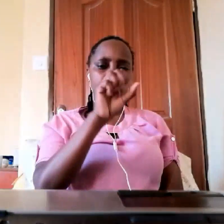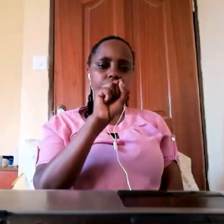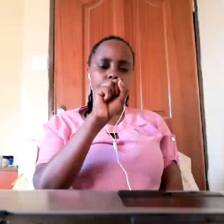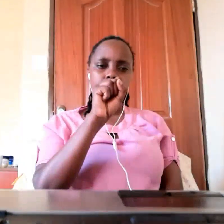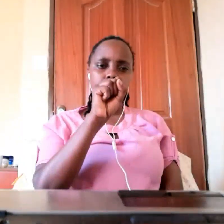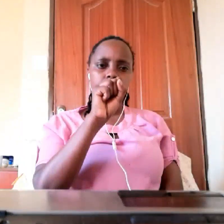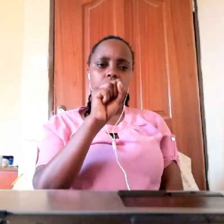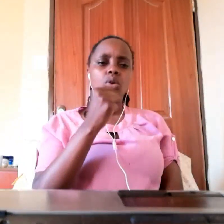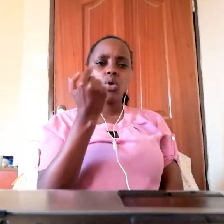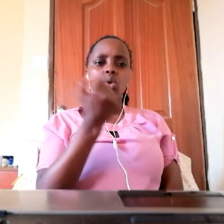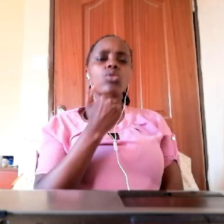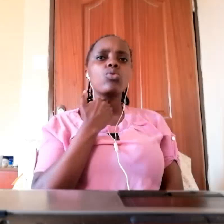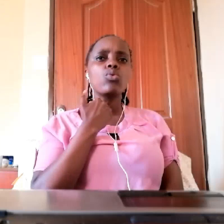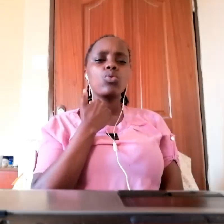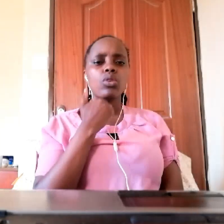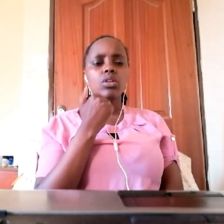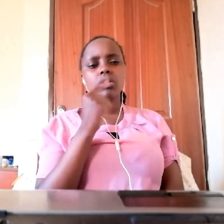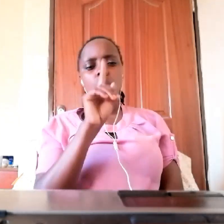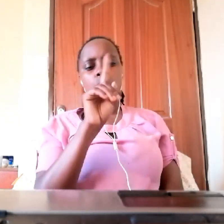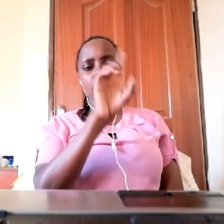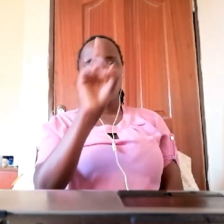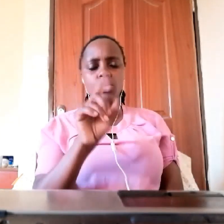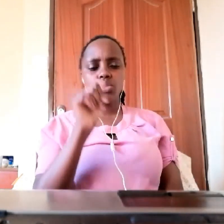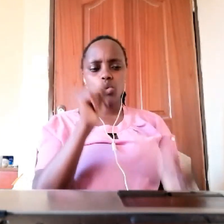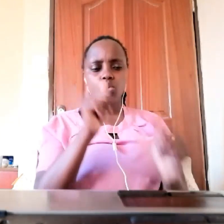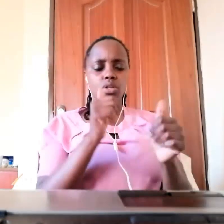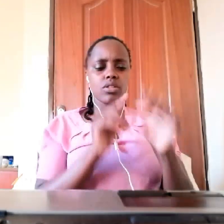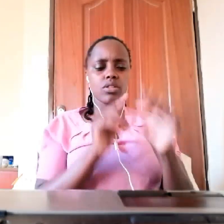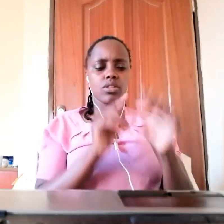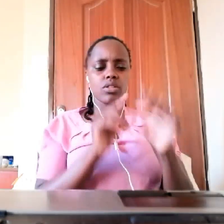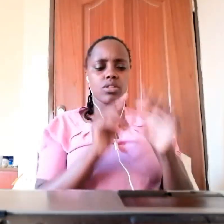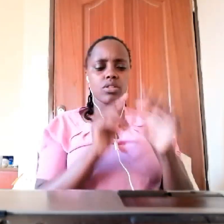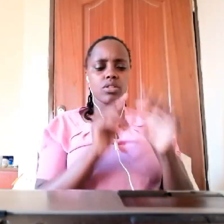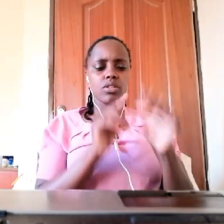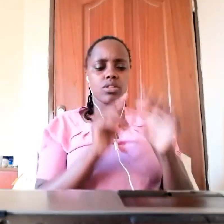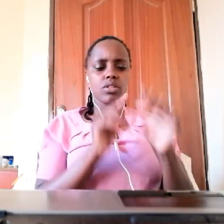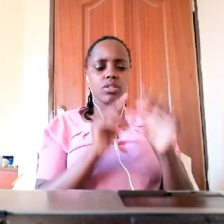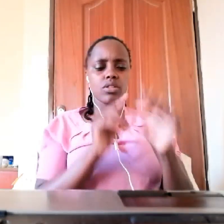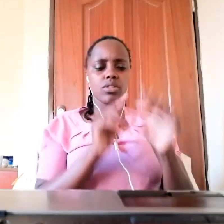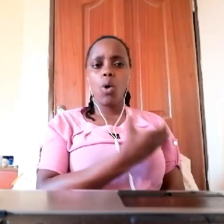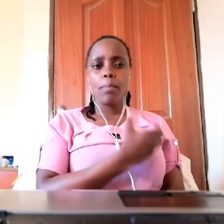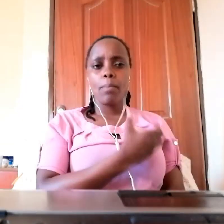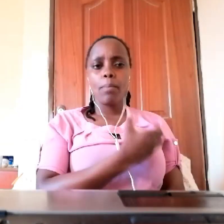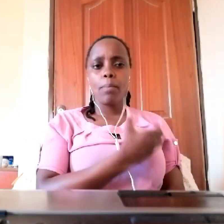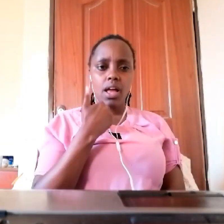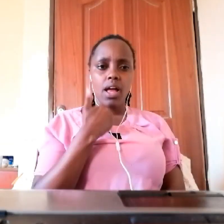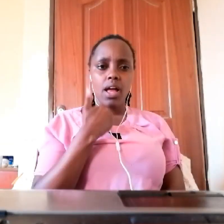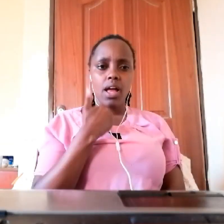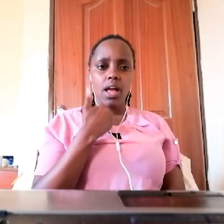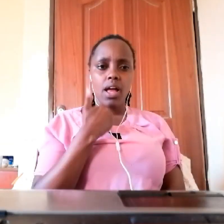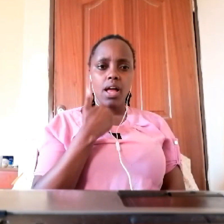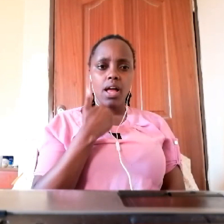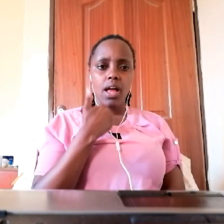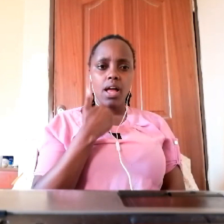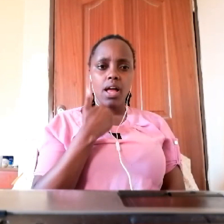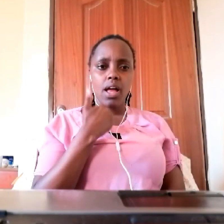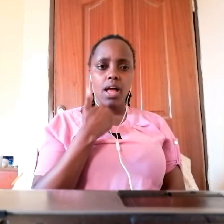I just wanted to reflect on one question that was raised, whether or not the committee has an approved list of